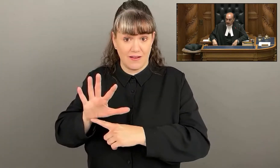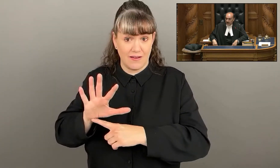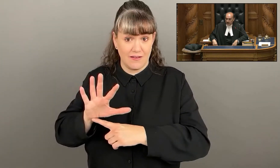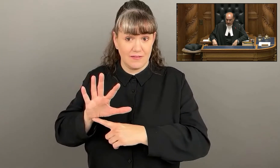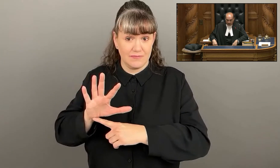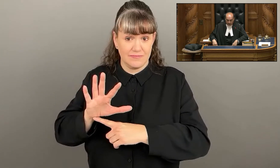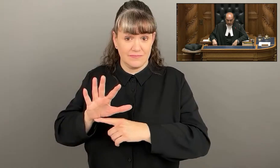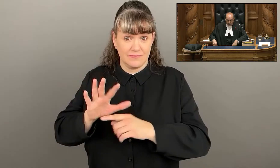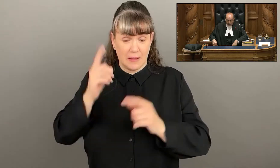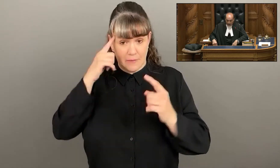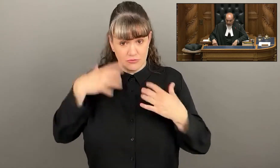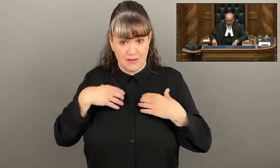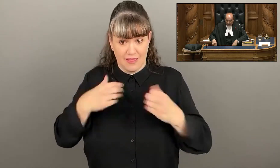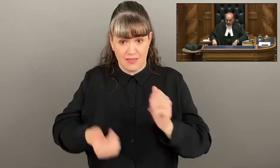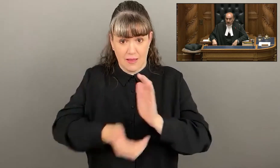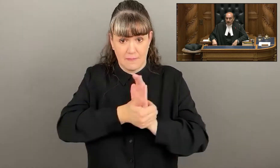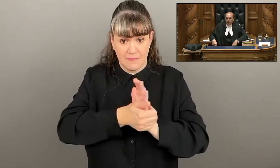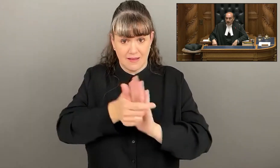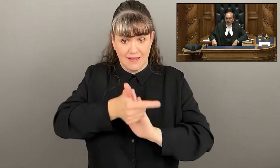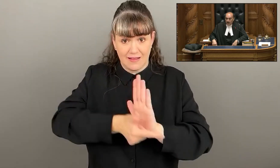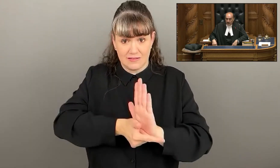private member's time.